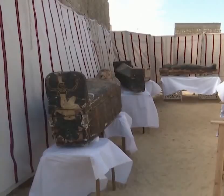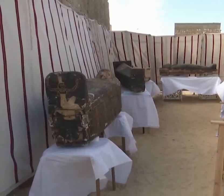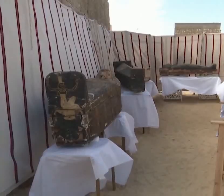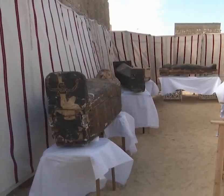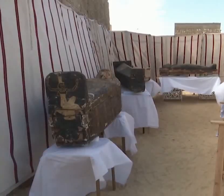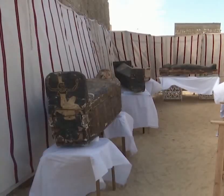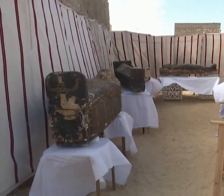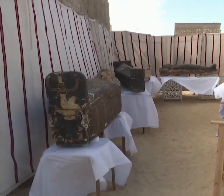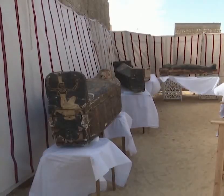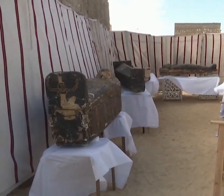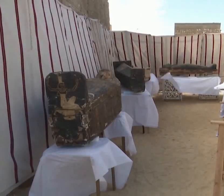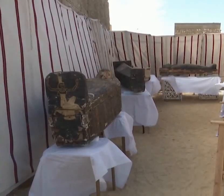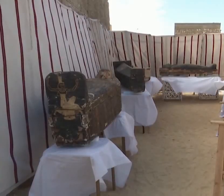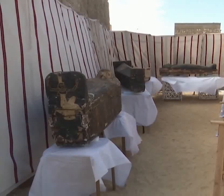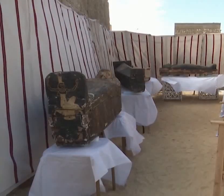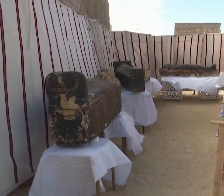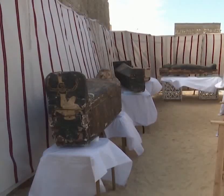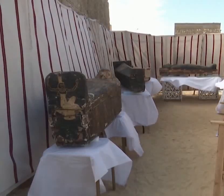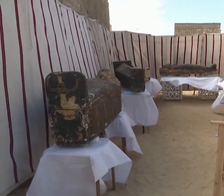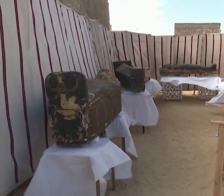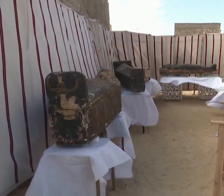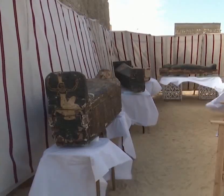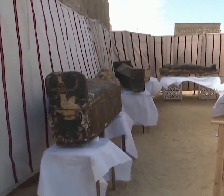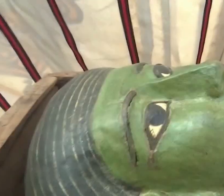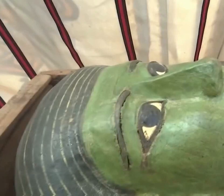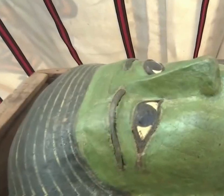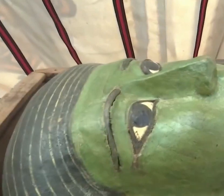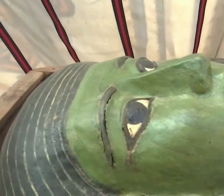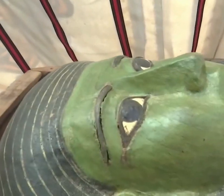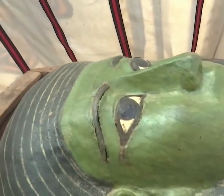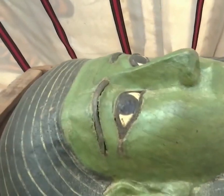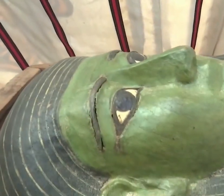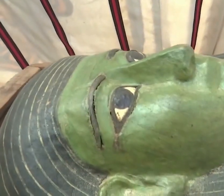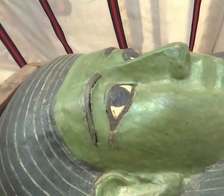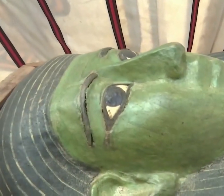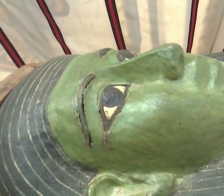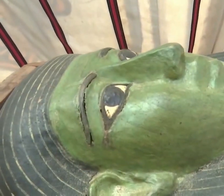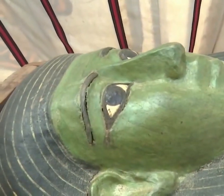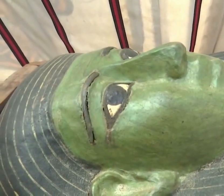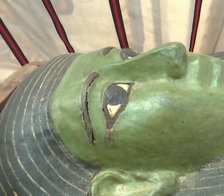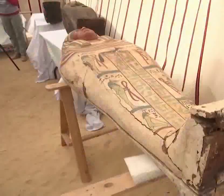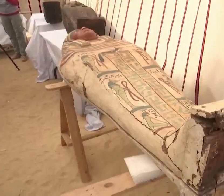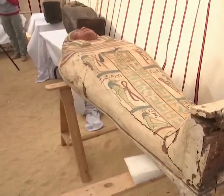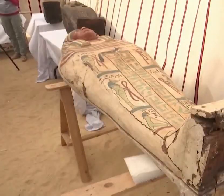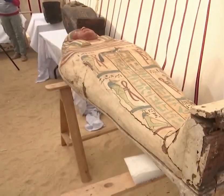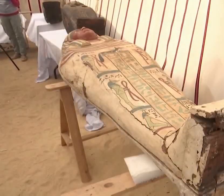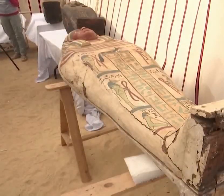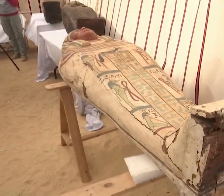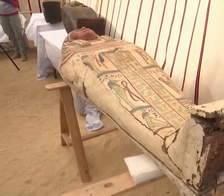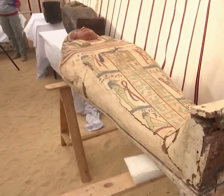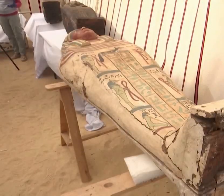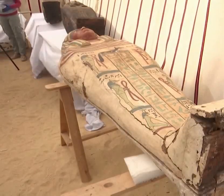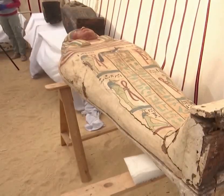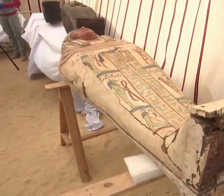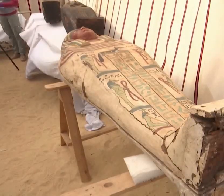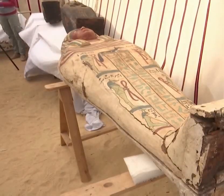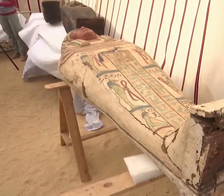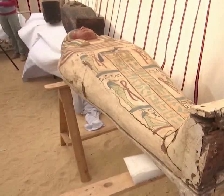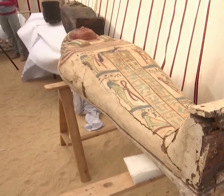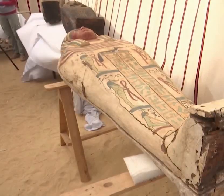major important discovery also, we found 22 shafts. Inside the shafts were coffins and mummies. In one shaft, 54 coffins. Inside